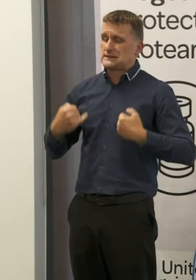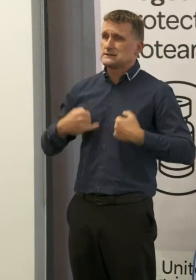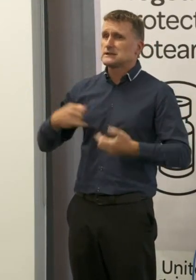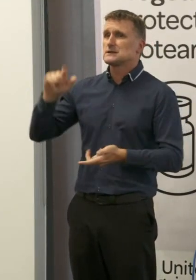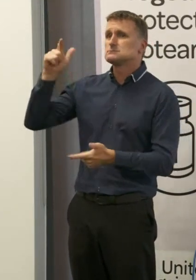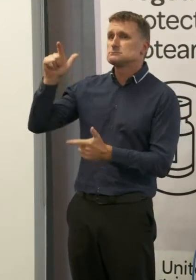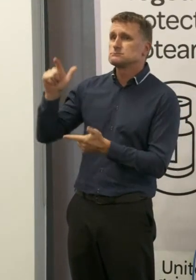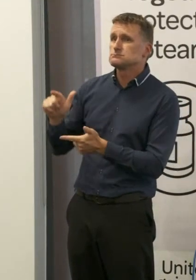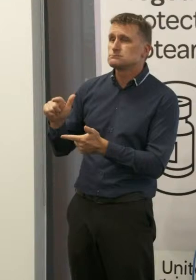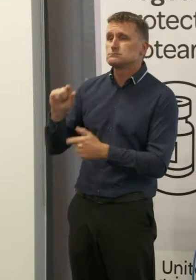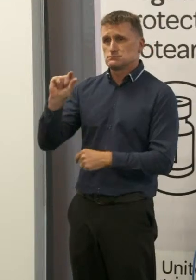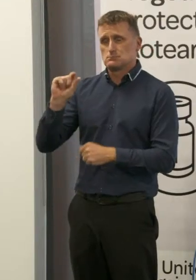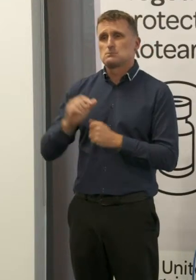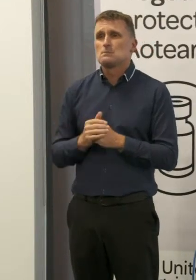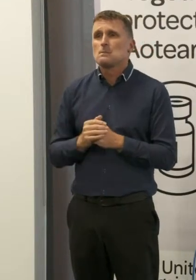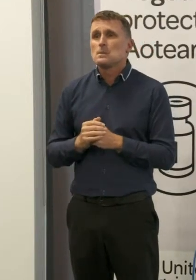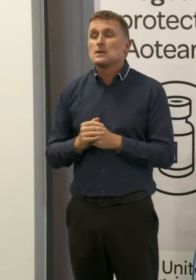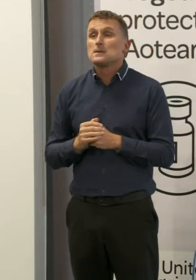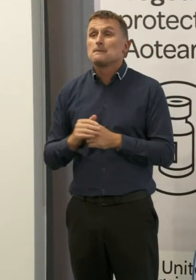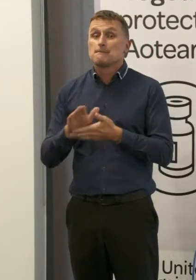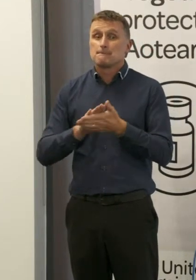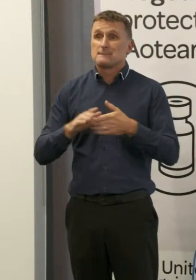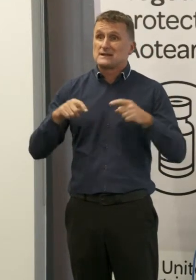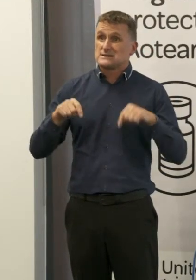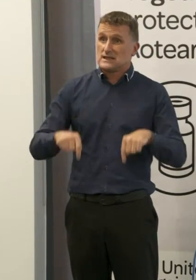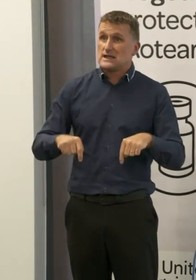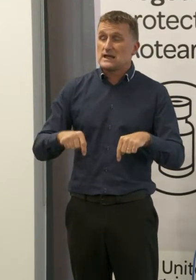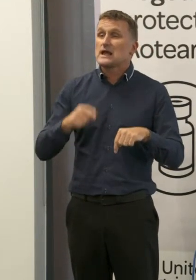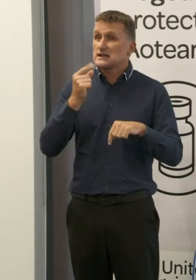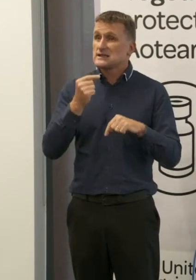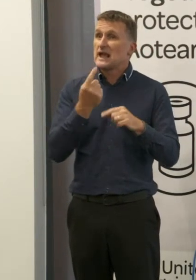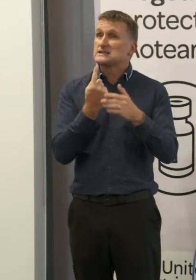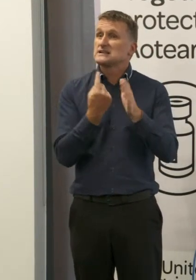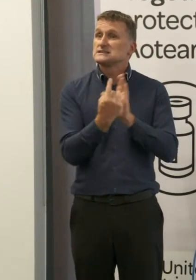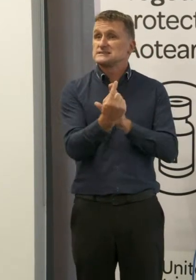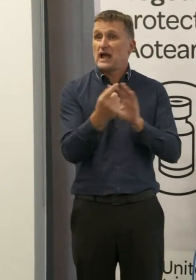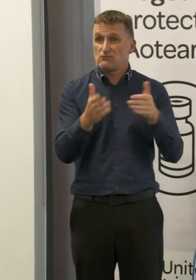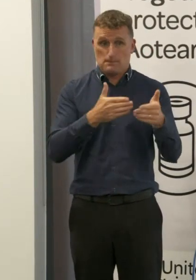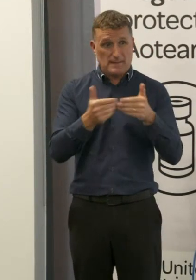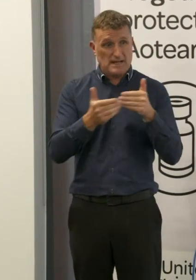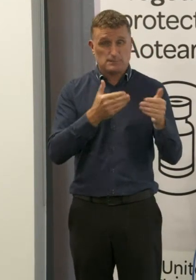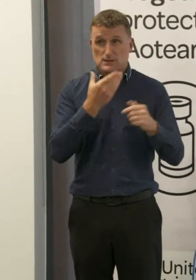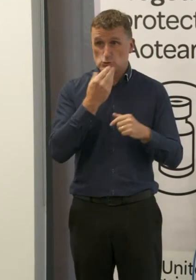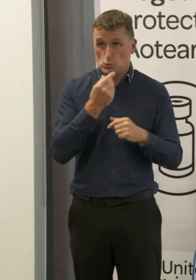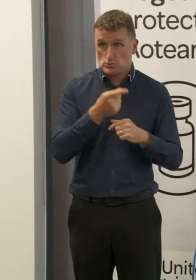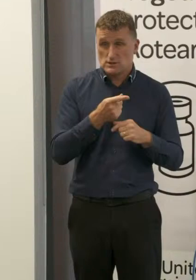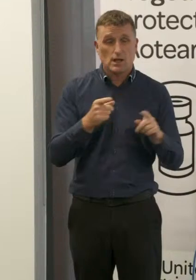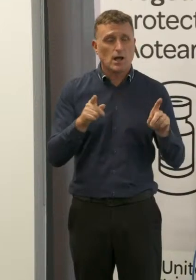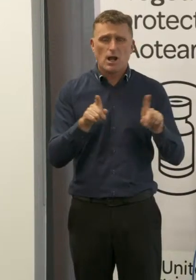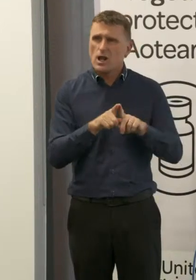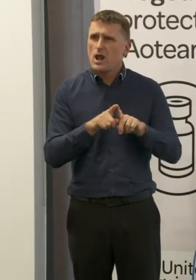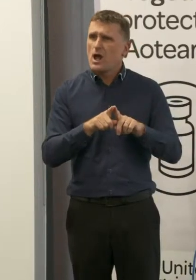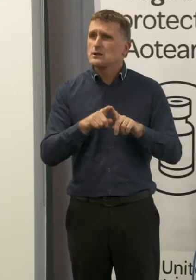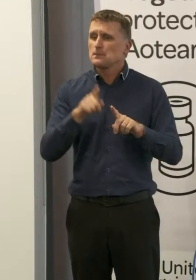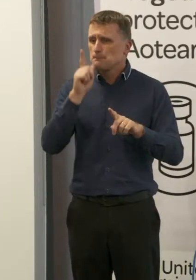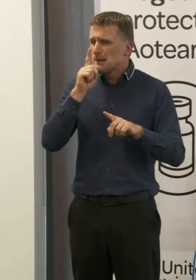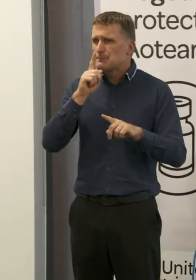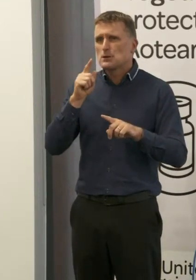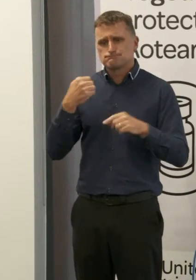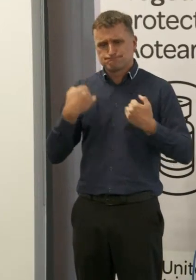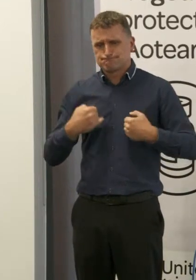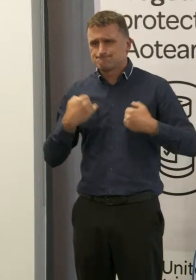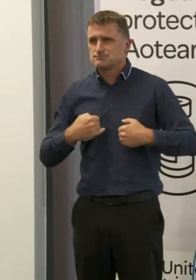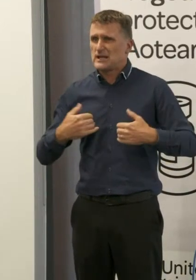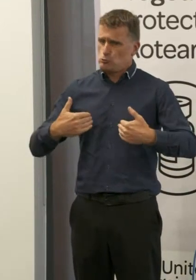an opportunity for us to use greater self-management as people would be used to doing when they get respiratory infections at other